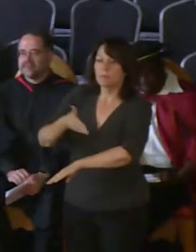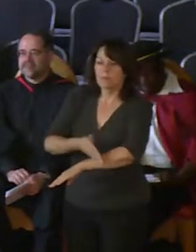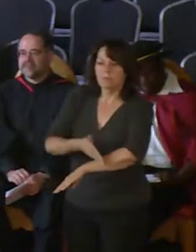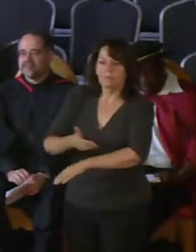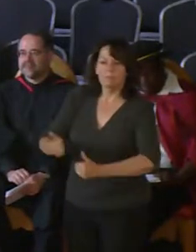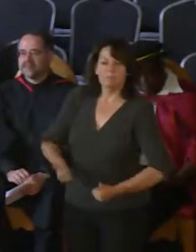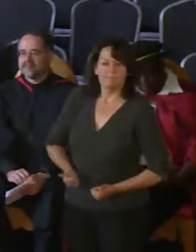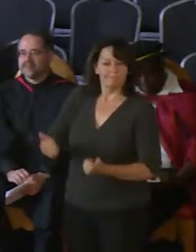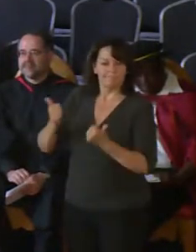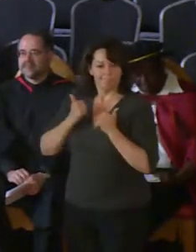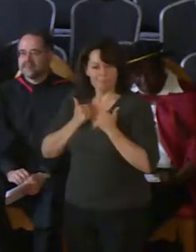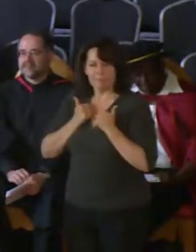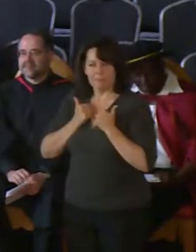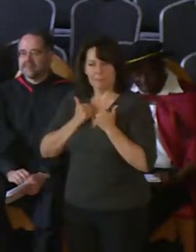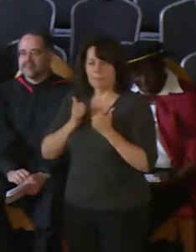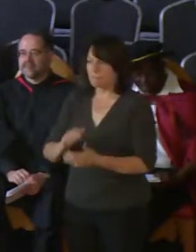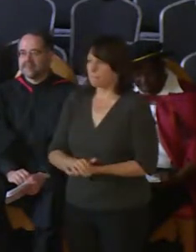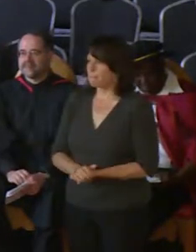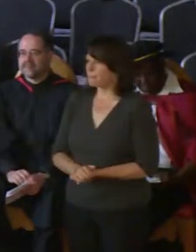to improve life.